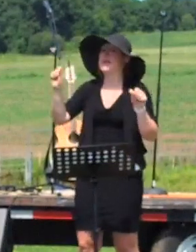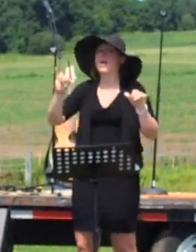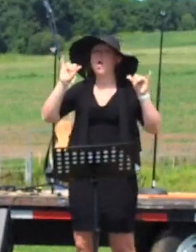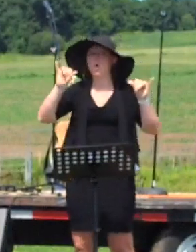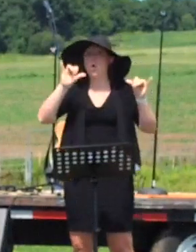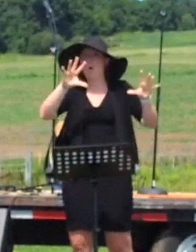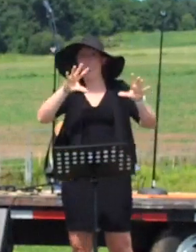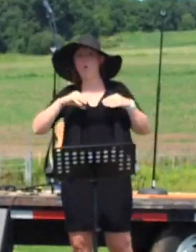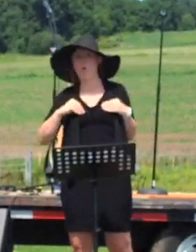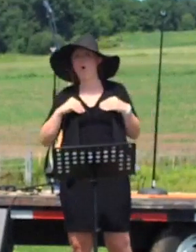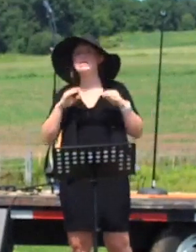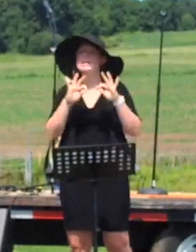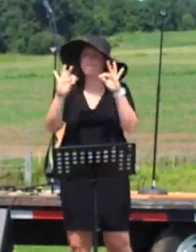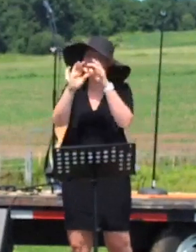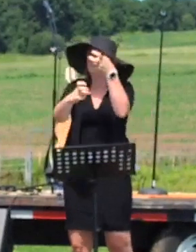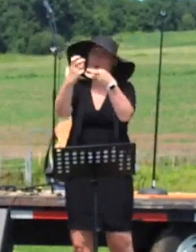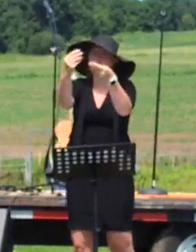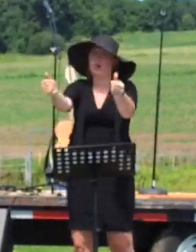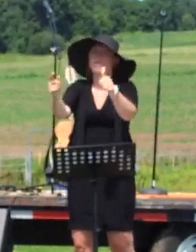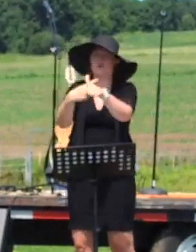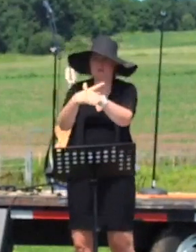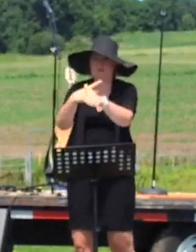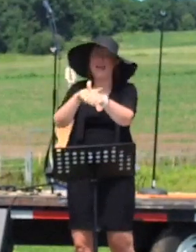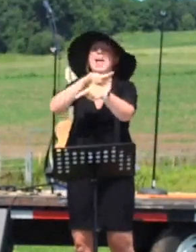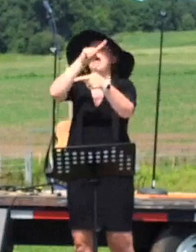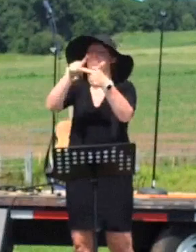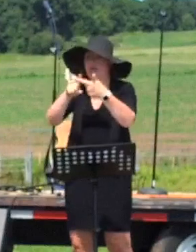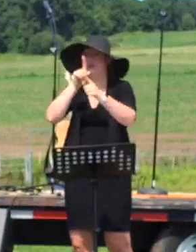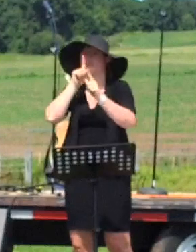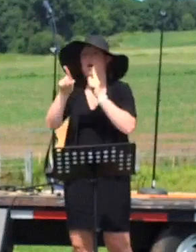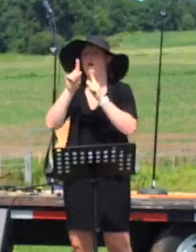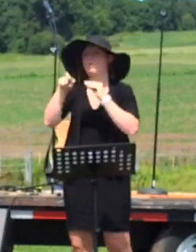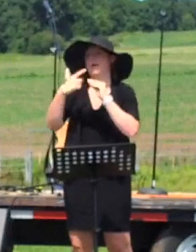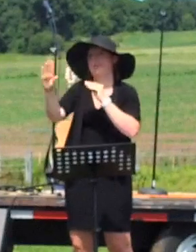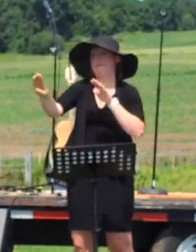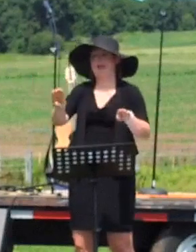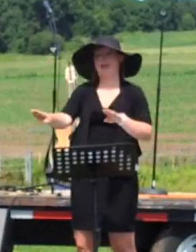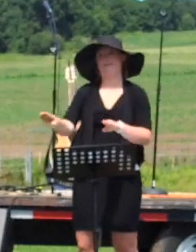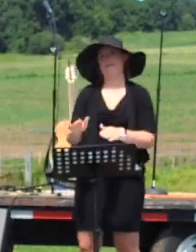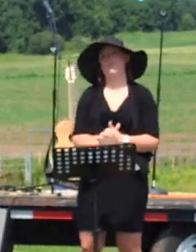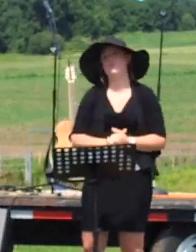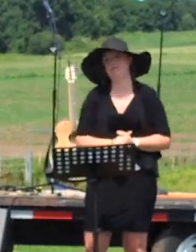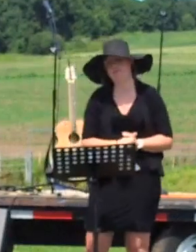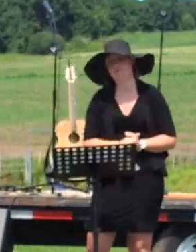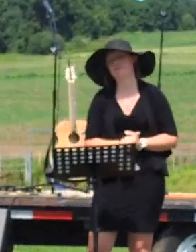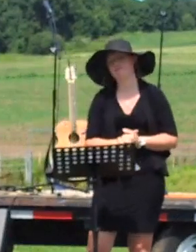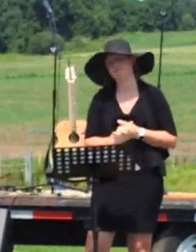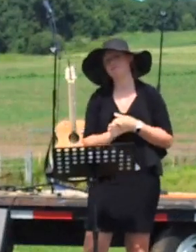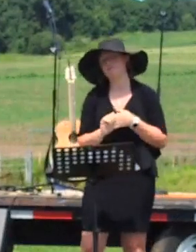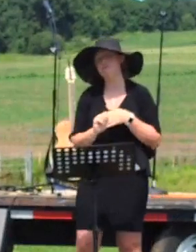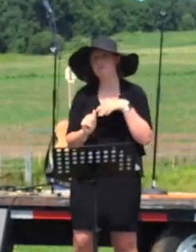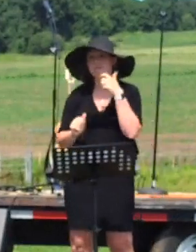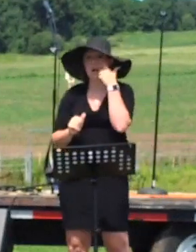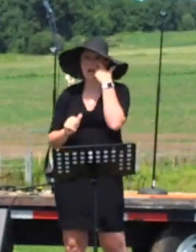receive that because they've gotten the focus of whatever they wanted to talk about, whatever they wanted to do, out of the way. But if you talk about it